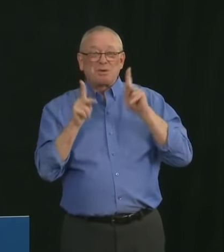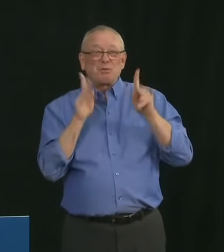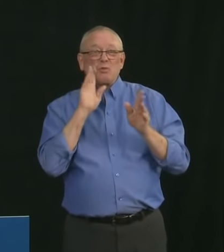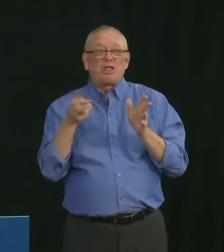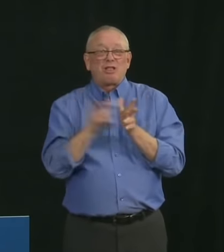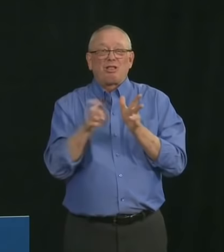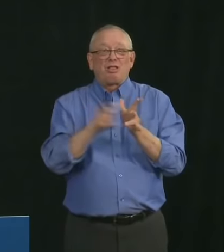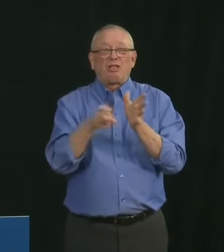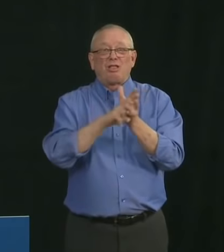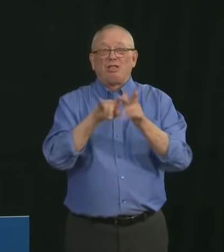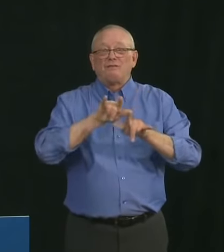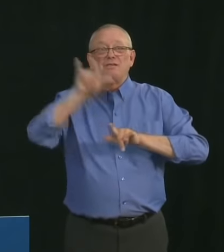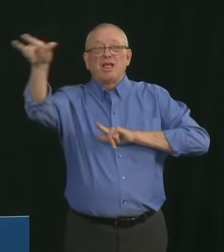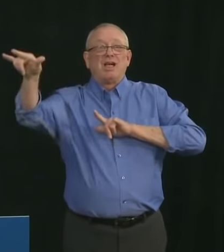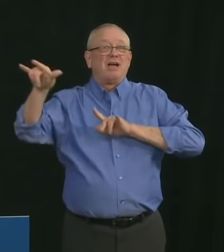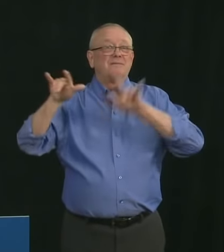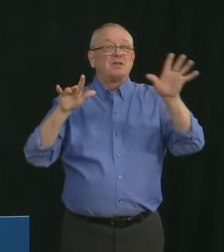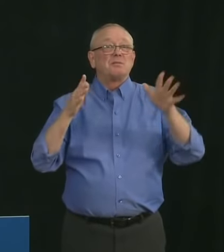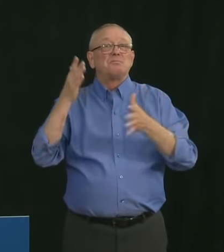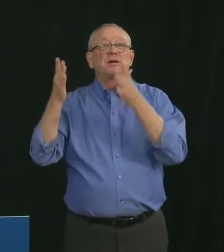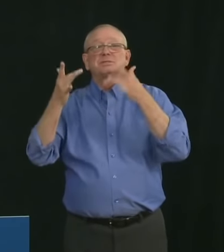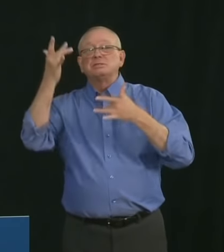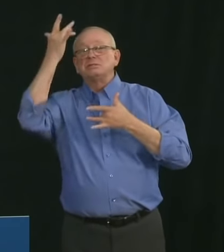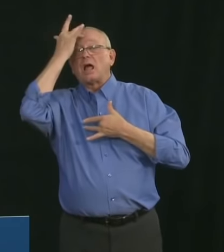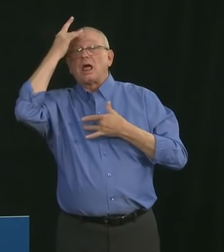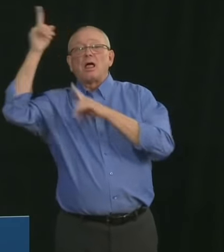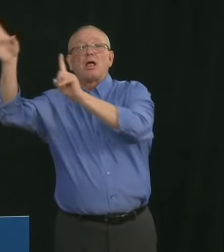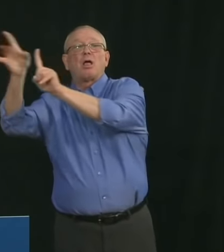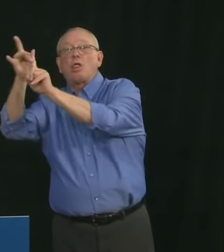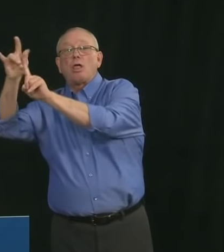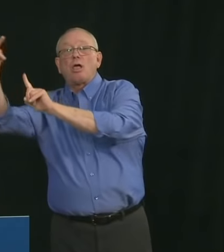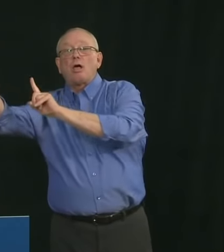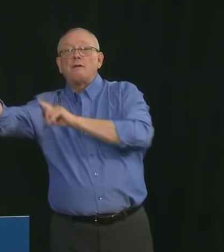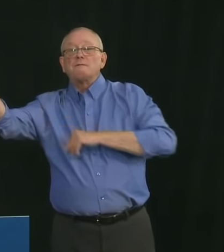potentially bring new cases of COVID-19 back into our province?